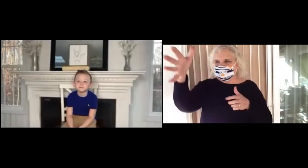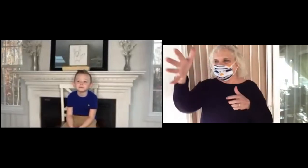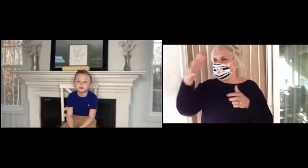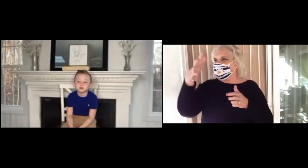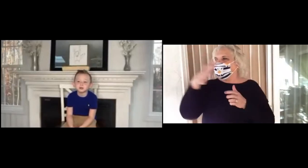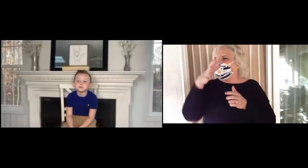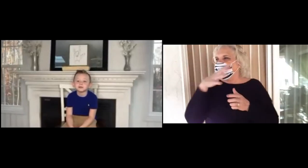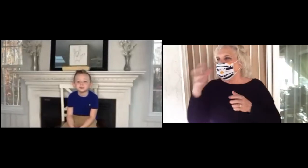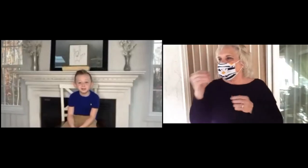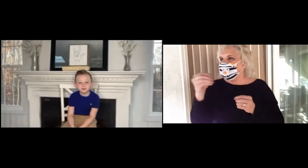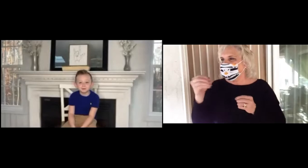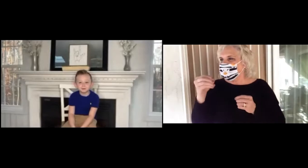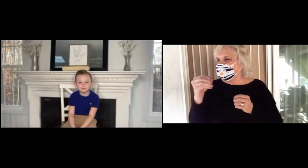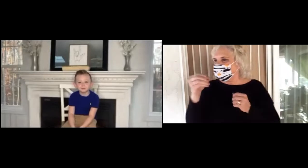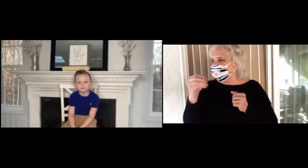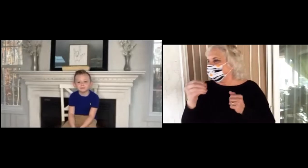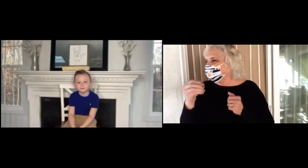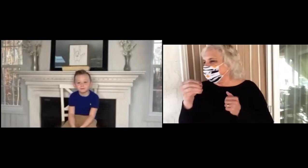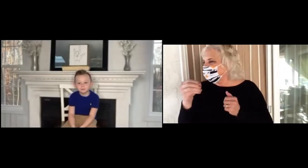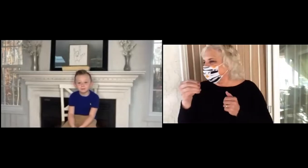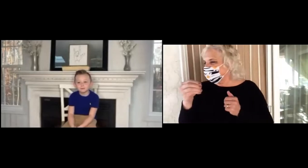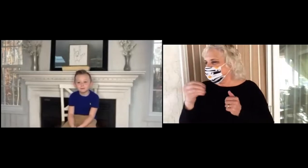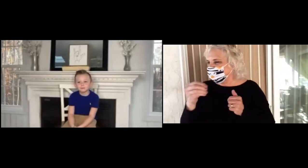I miss